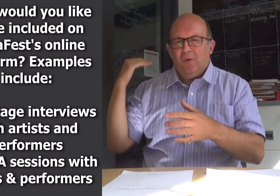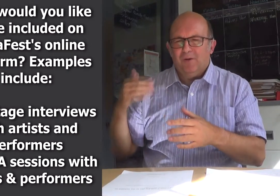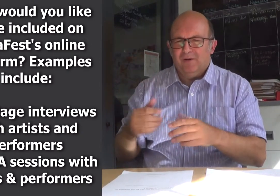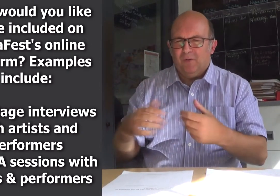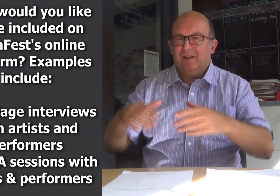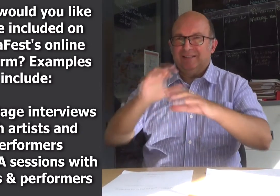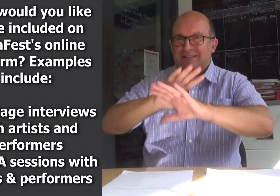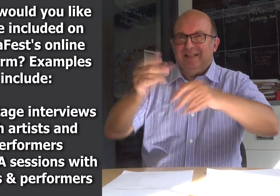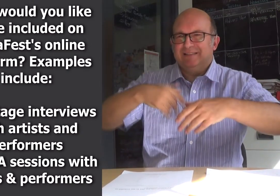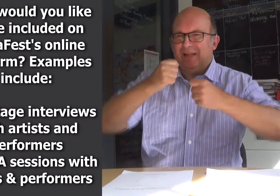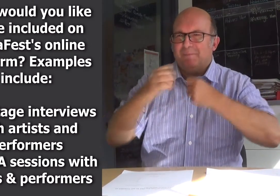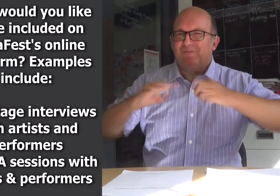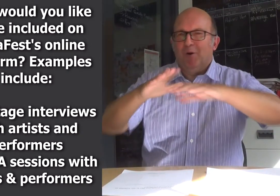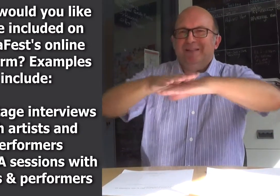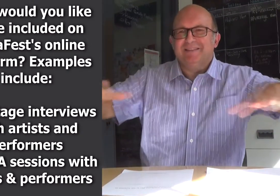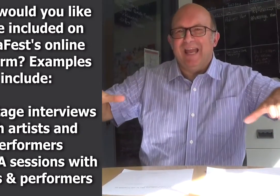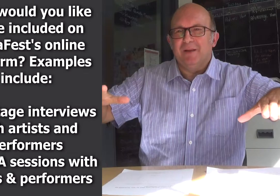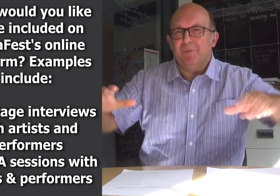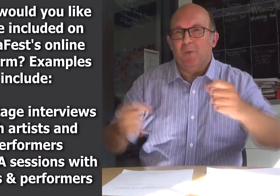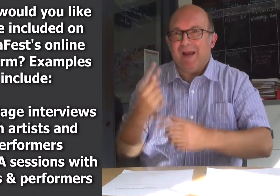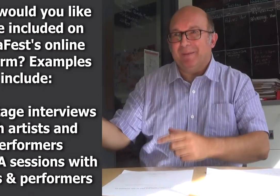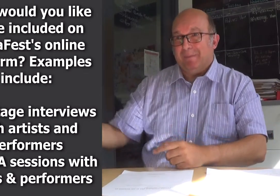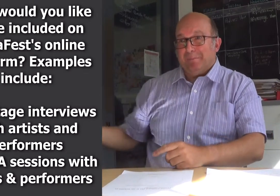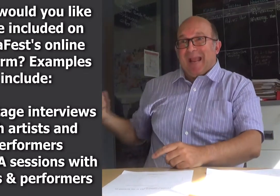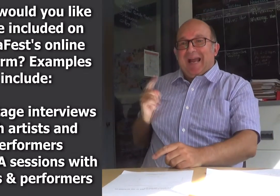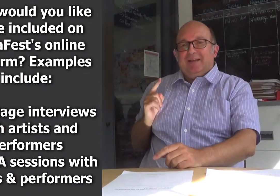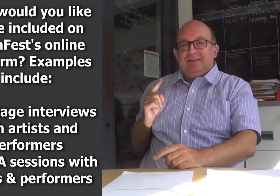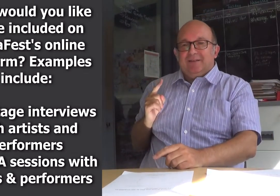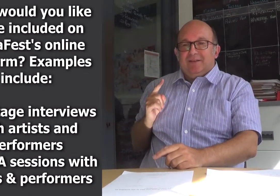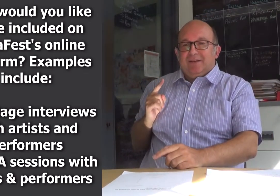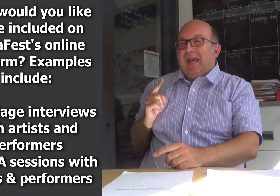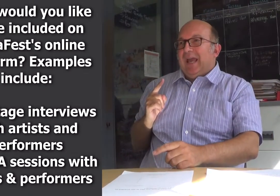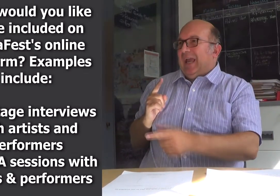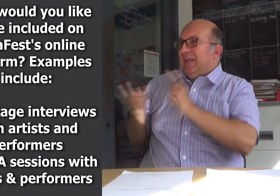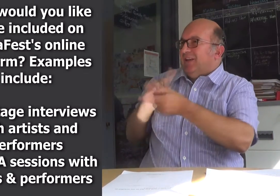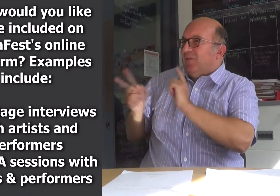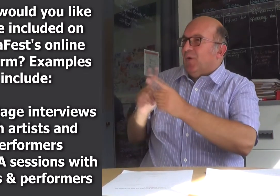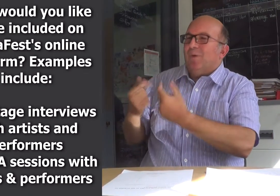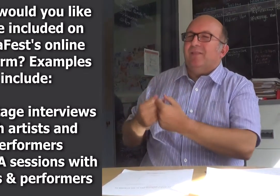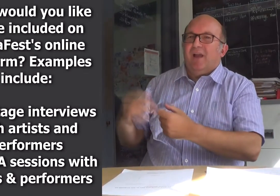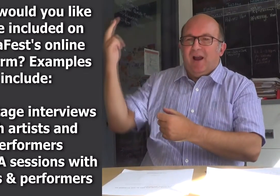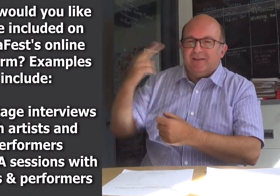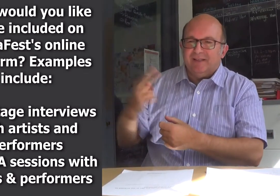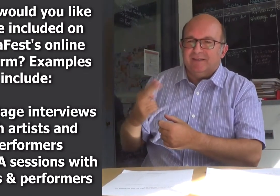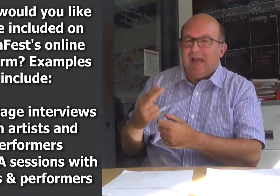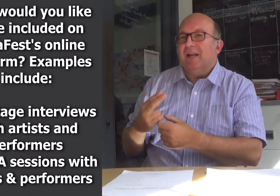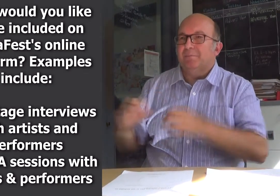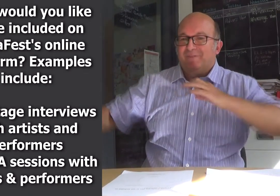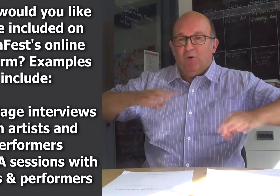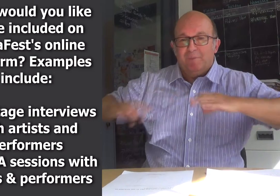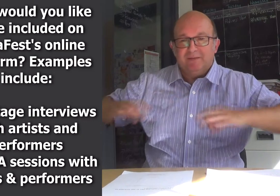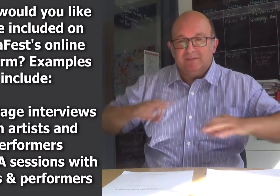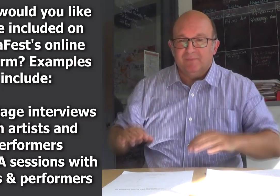backstage, you know, performing day, but behind, interview with the artist